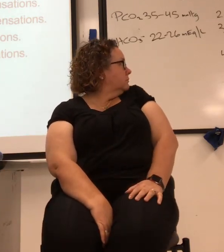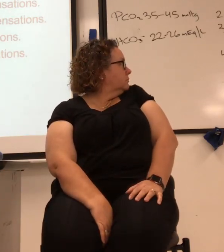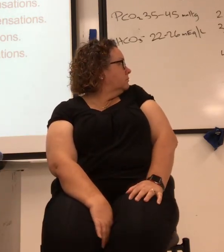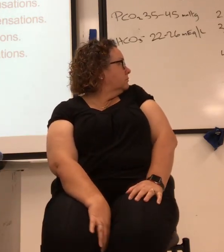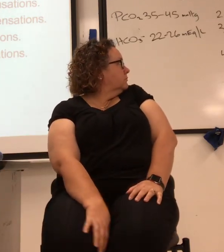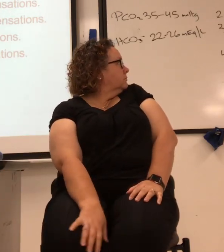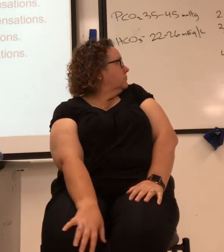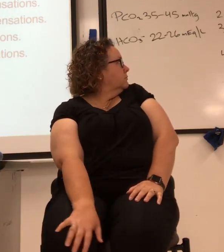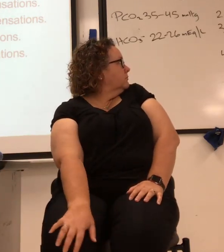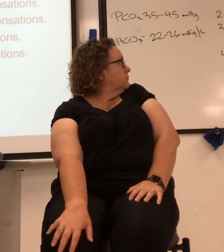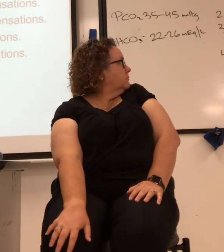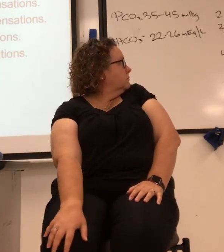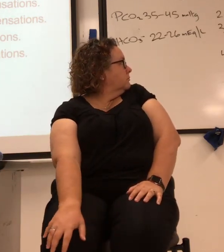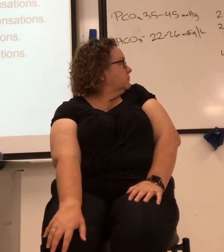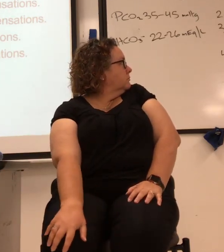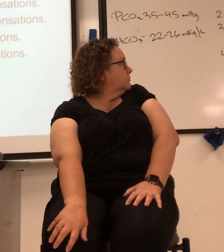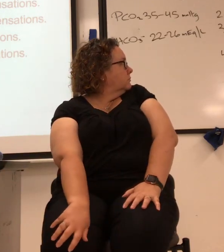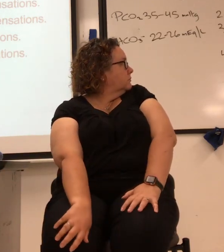Write that down.